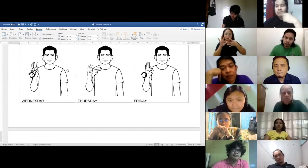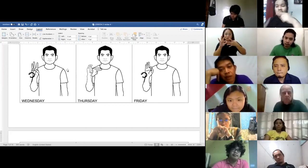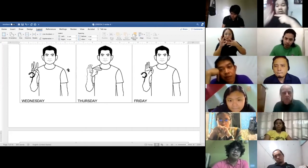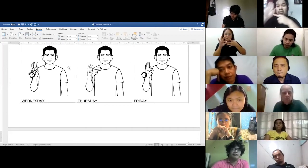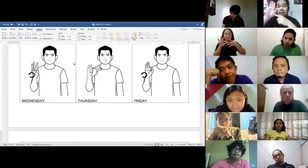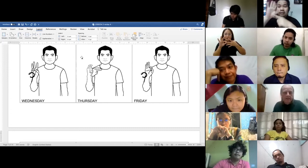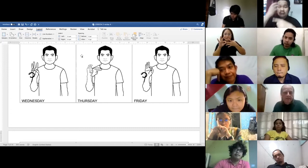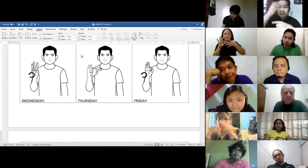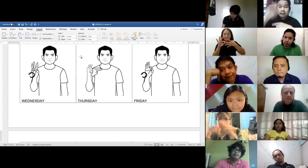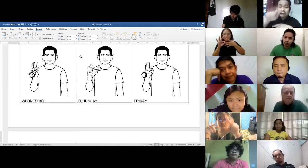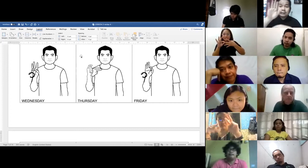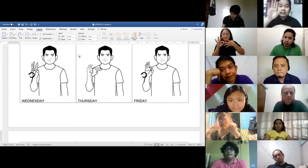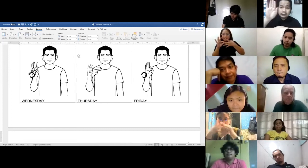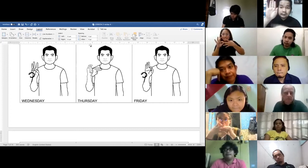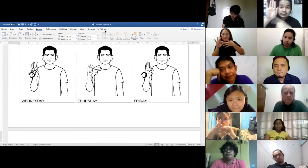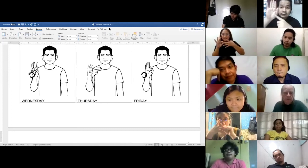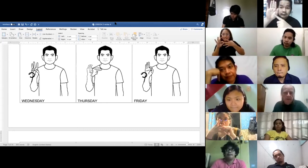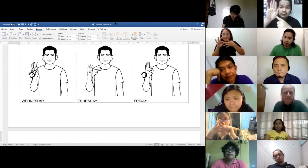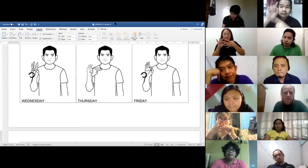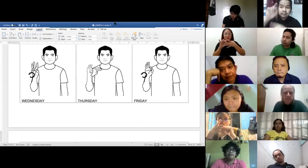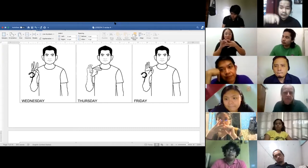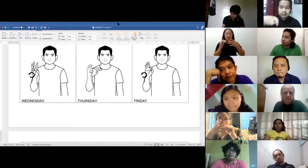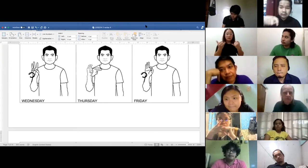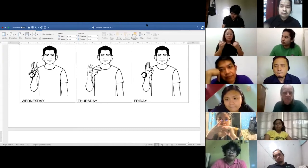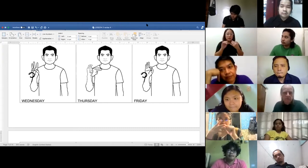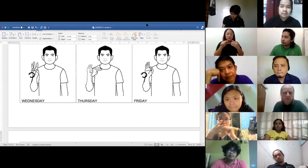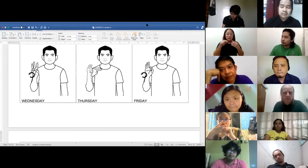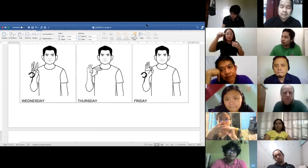go back down to after